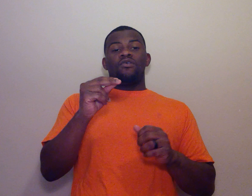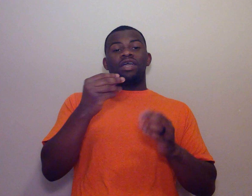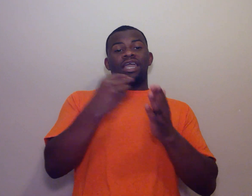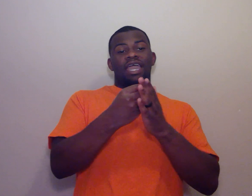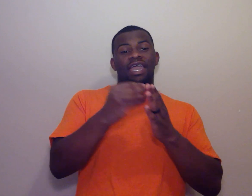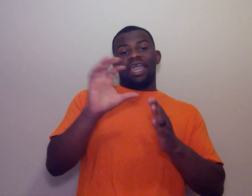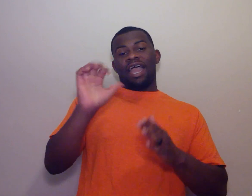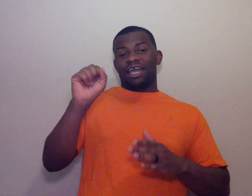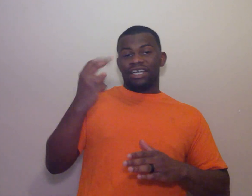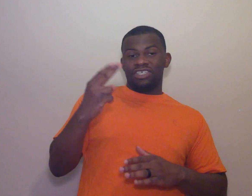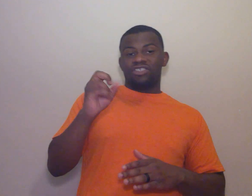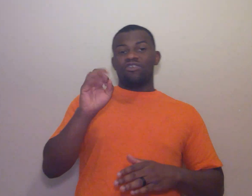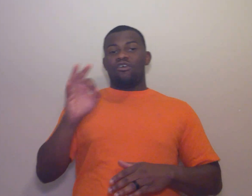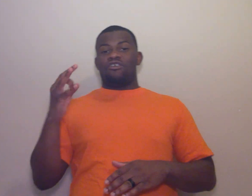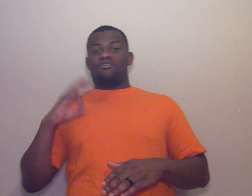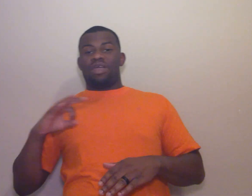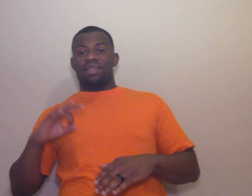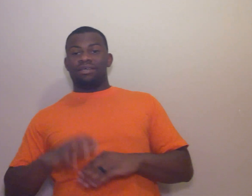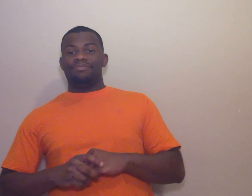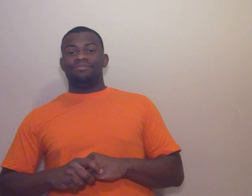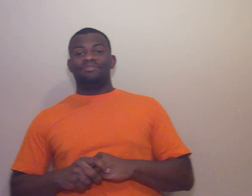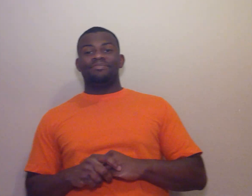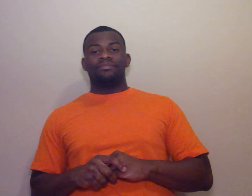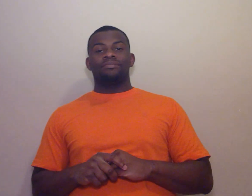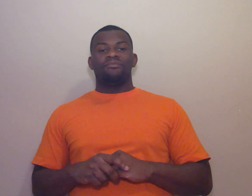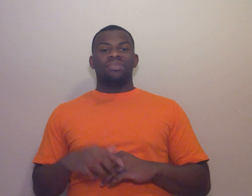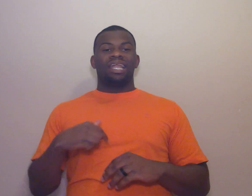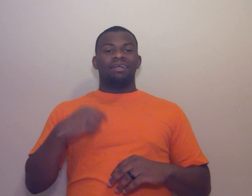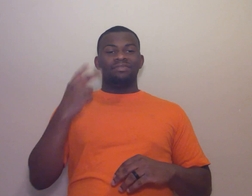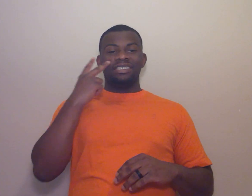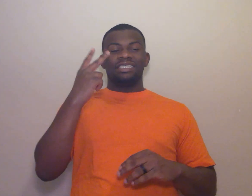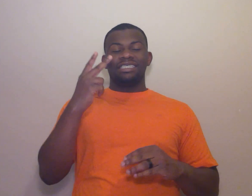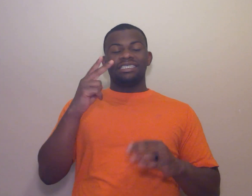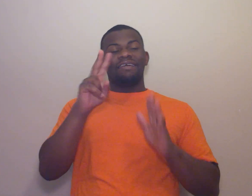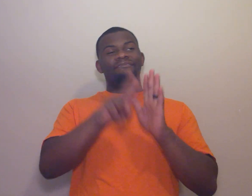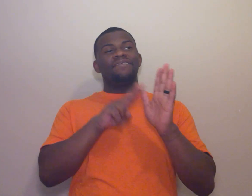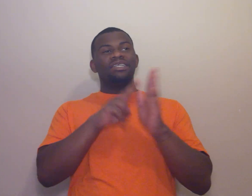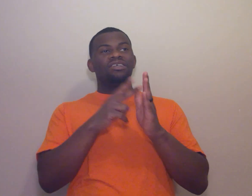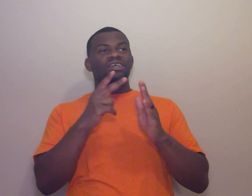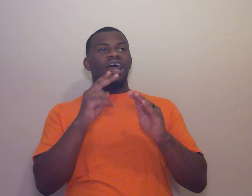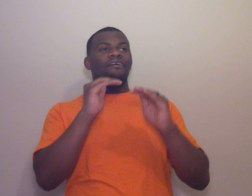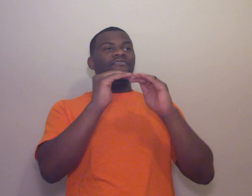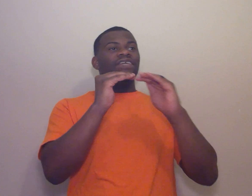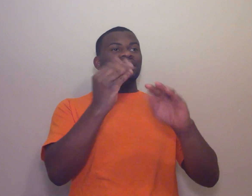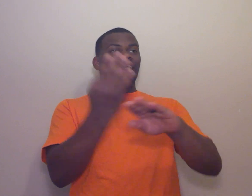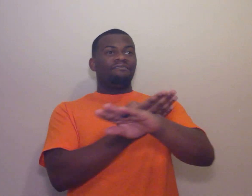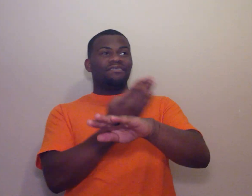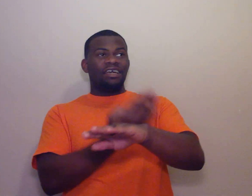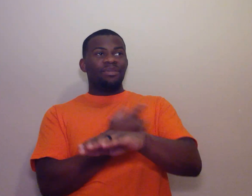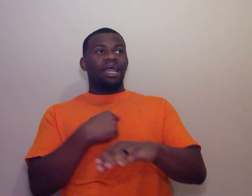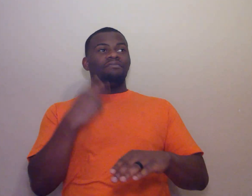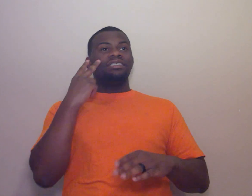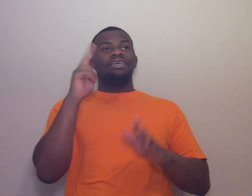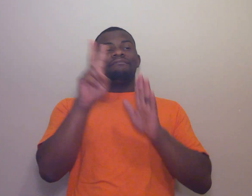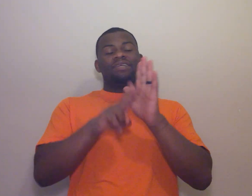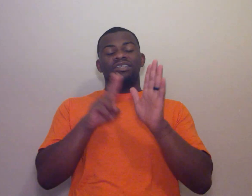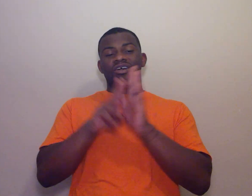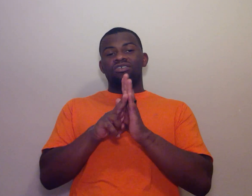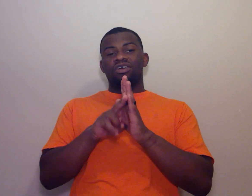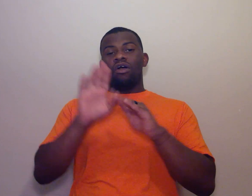and been in this business, I've seen videos on fixing and flipping. I've seen videos on wholesaling. I've seen videos on